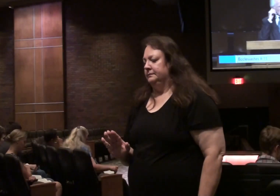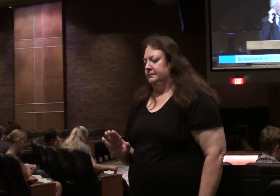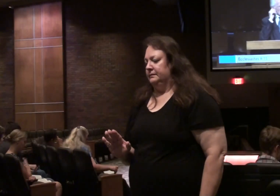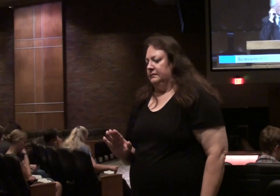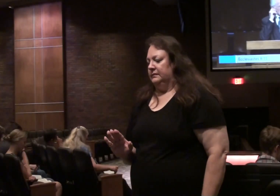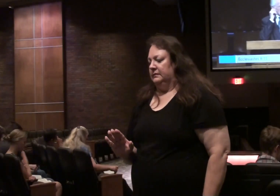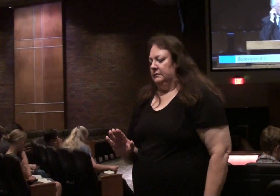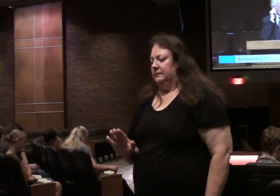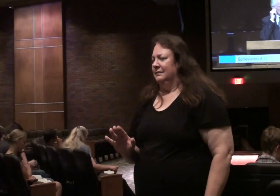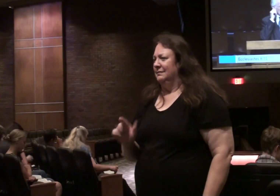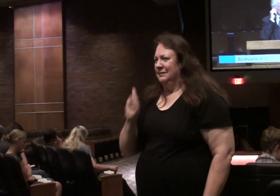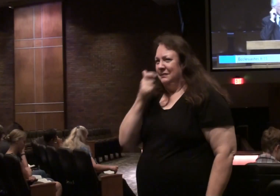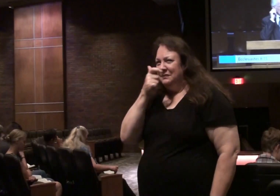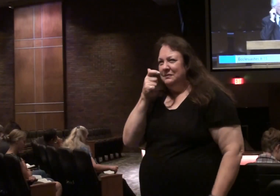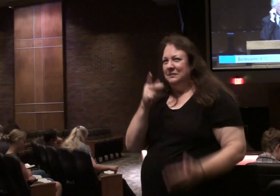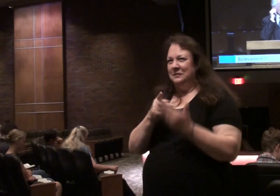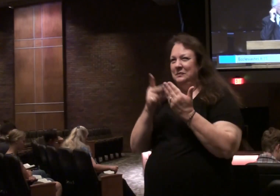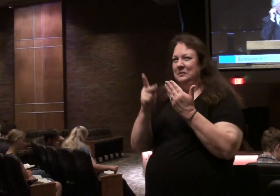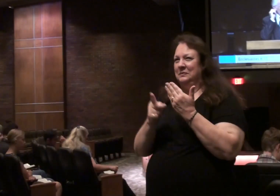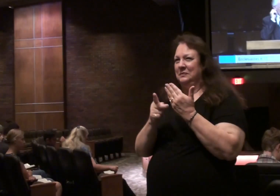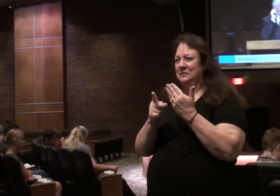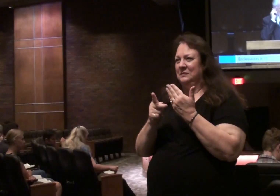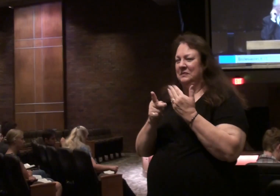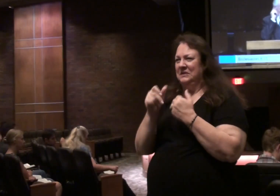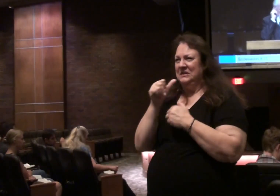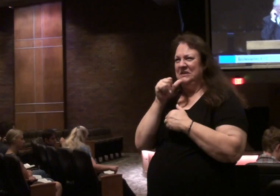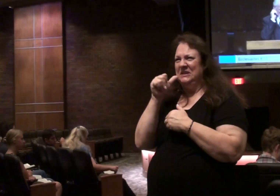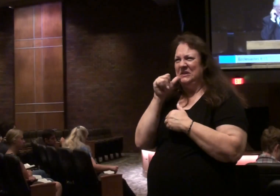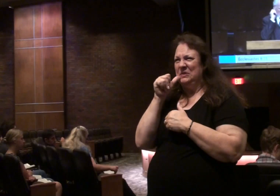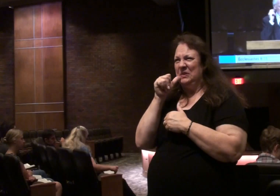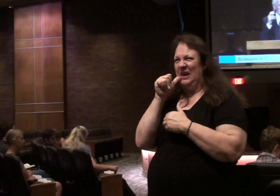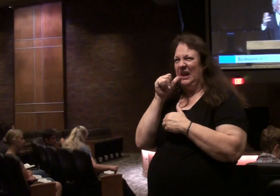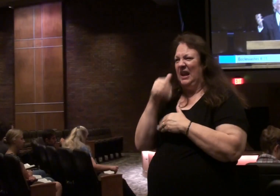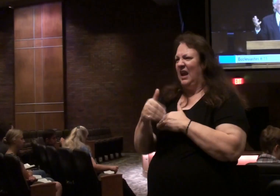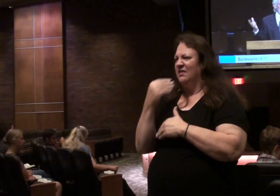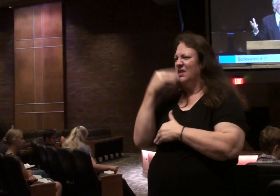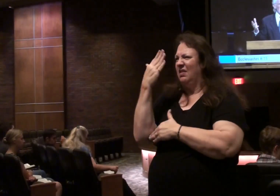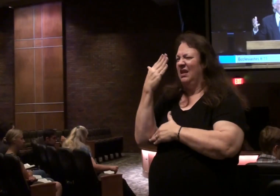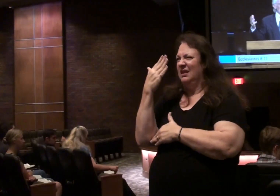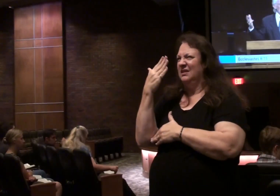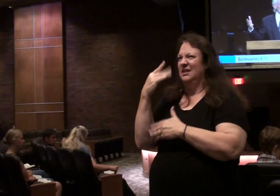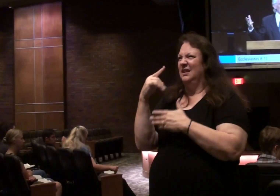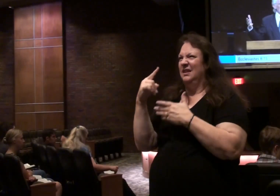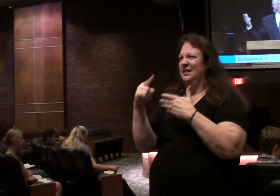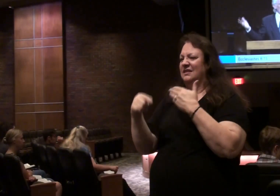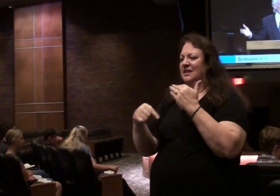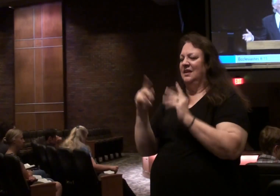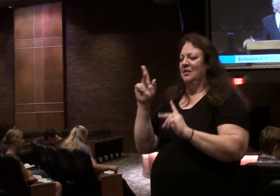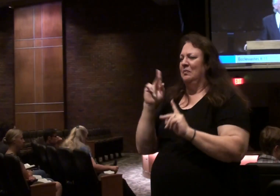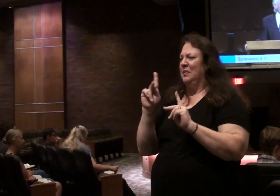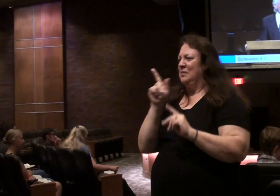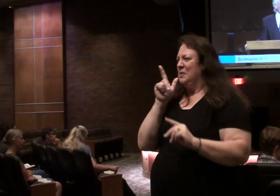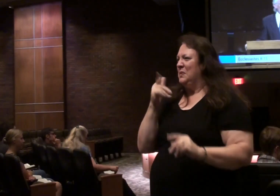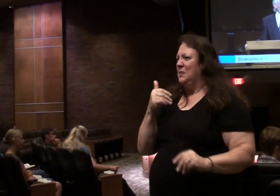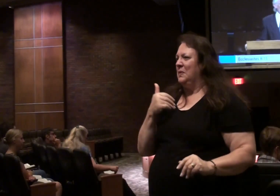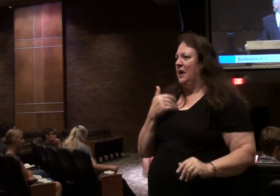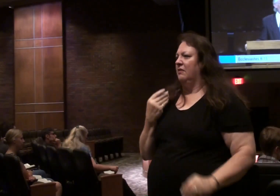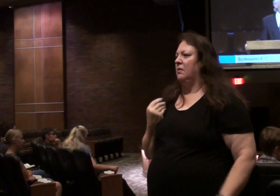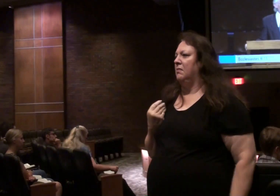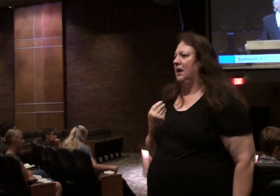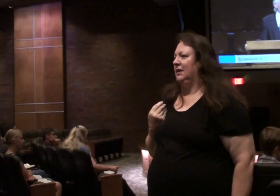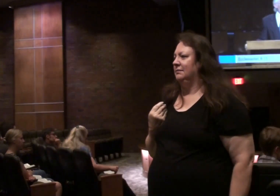We turned on a program yesterday afternoon, I think it was after lunch, and it was all about people who have